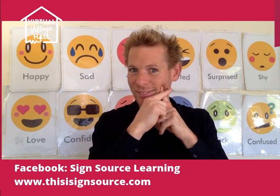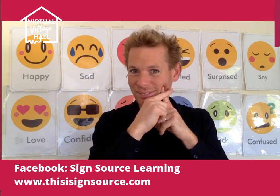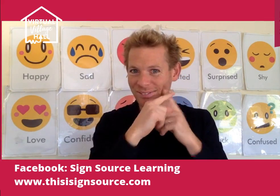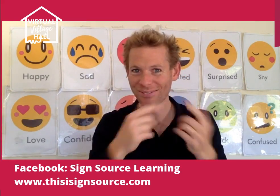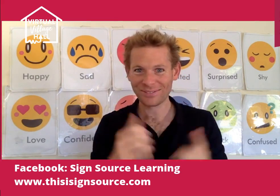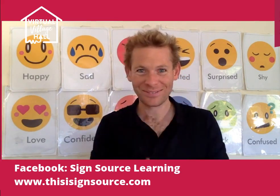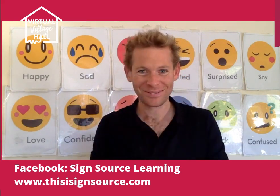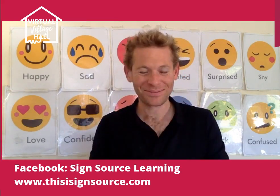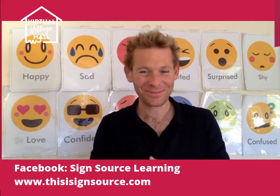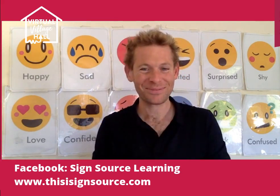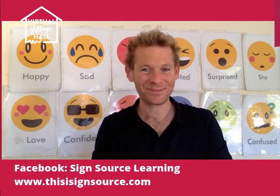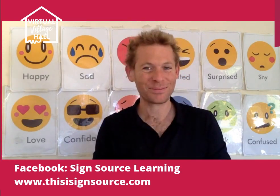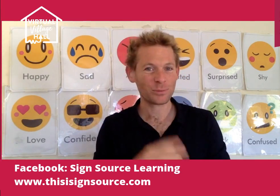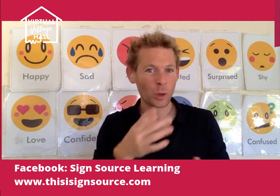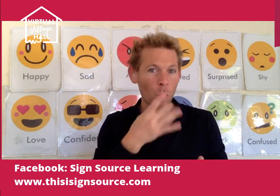And it's going to be Halloween soon as well.